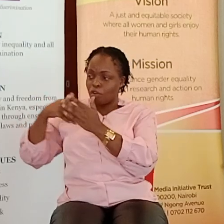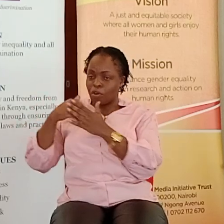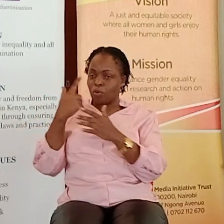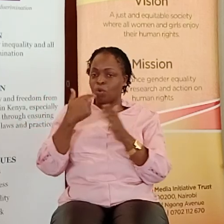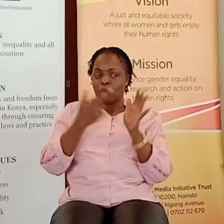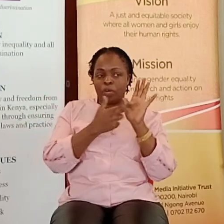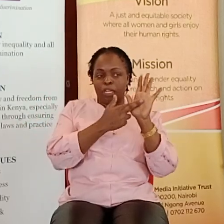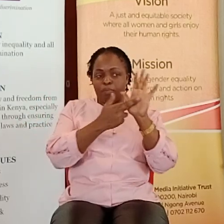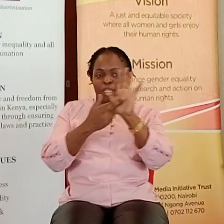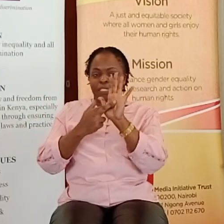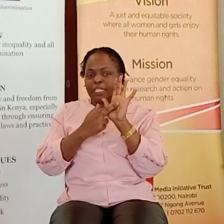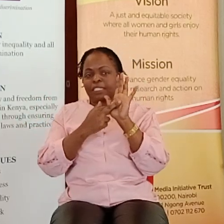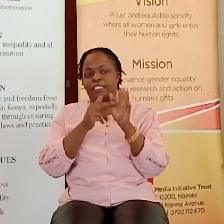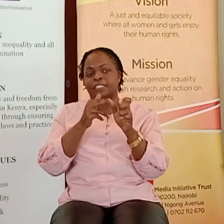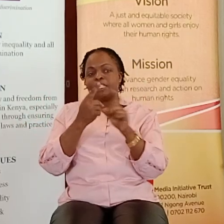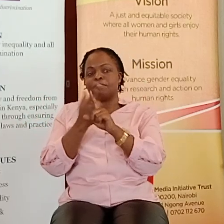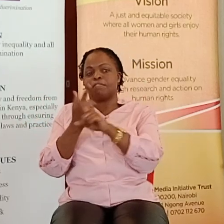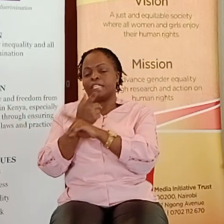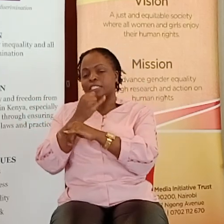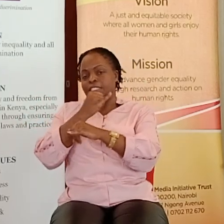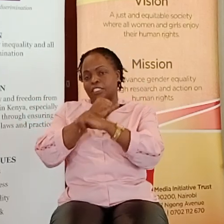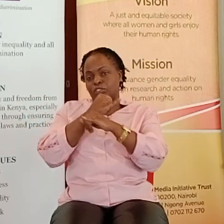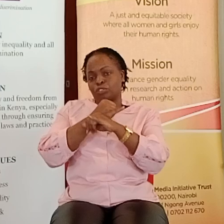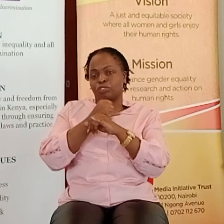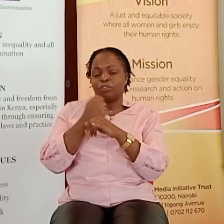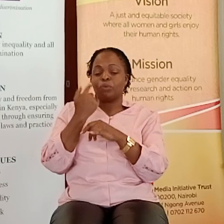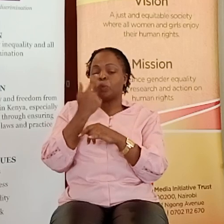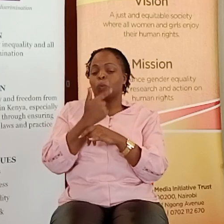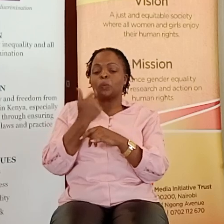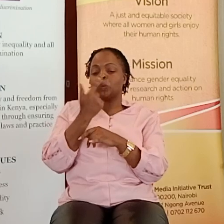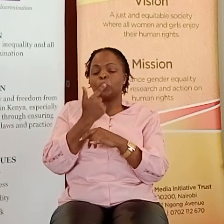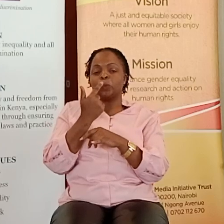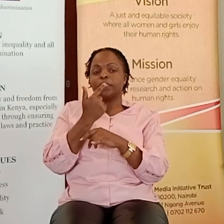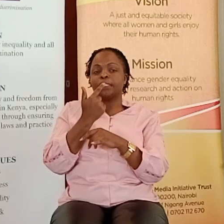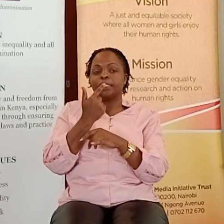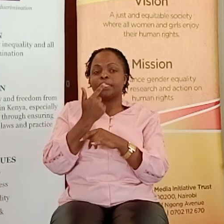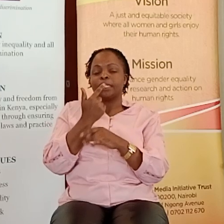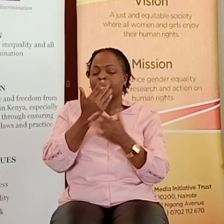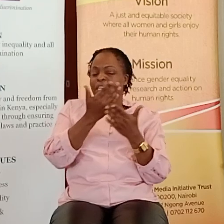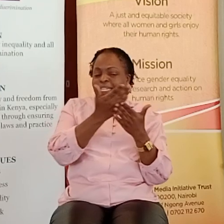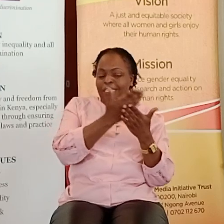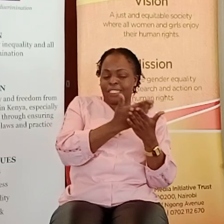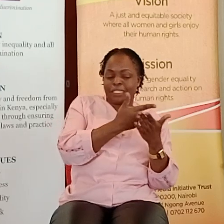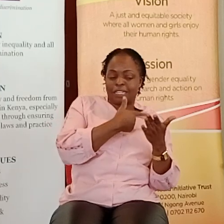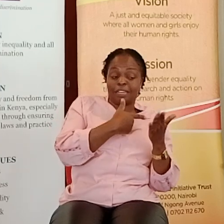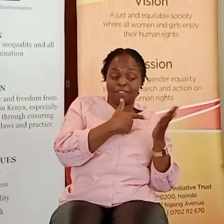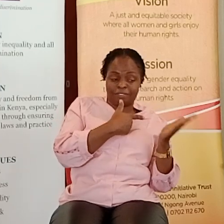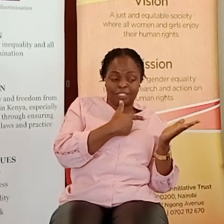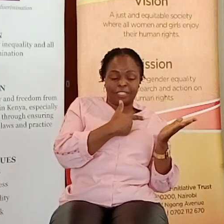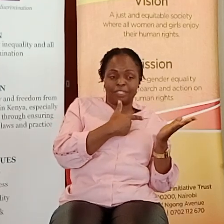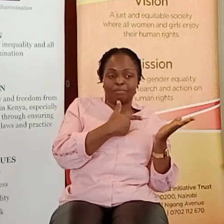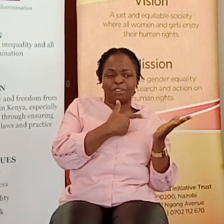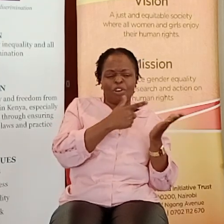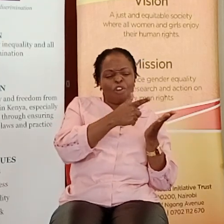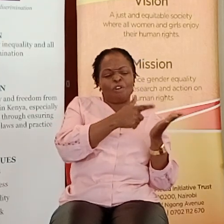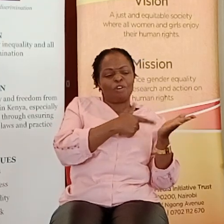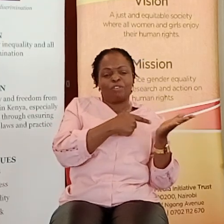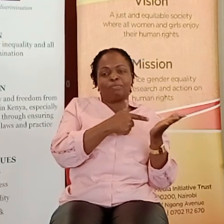many institutions that whose the list I have here. Good morning. Good